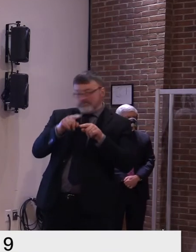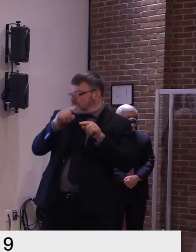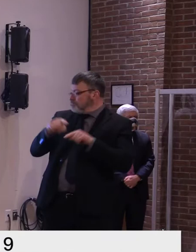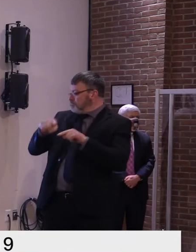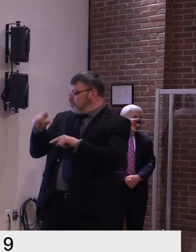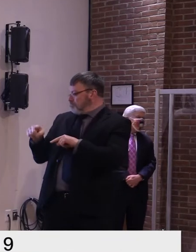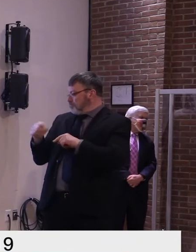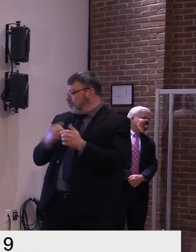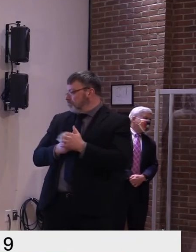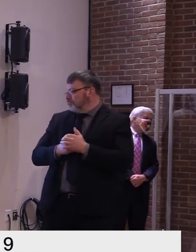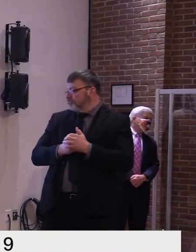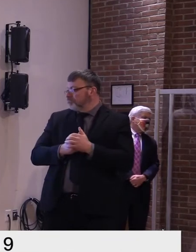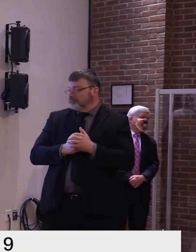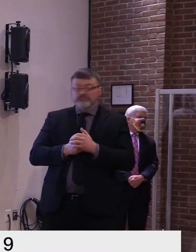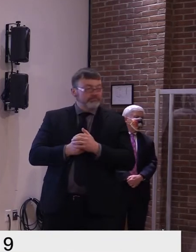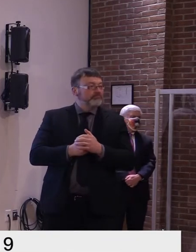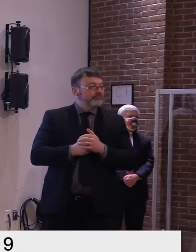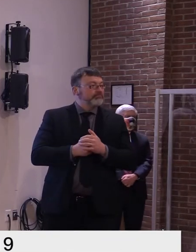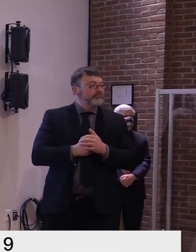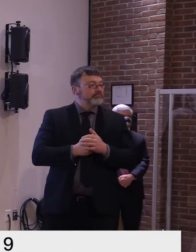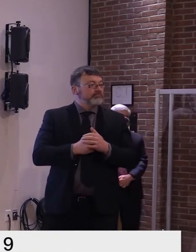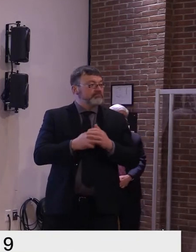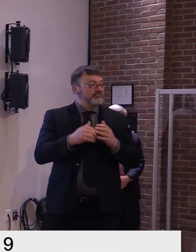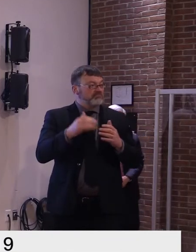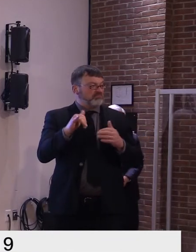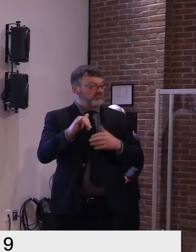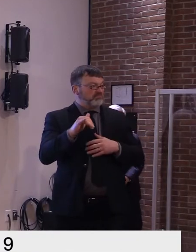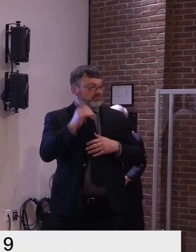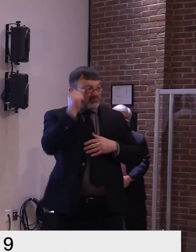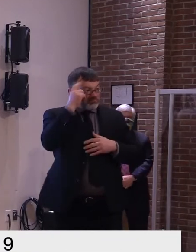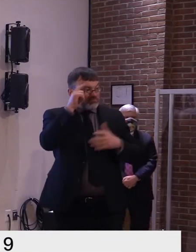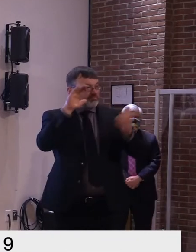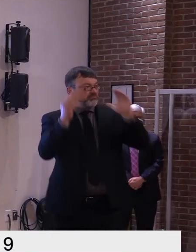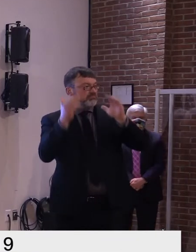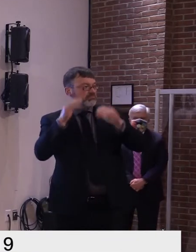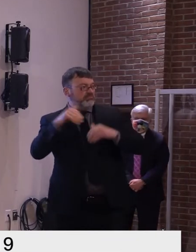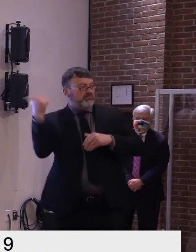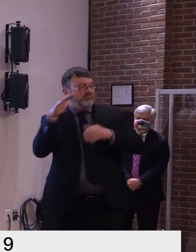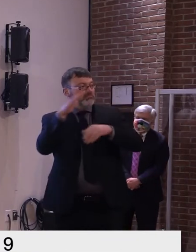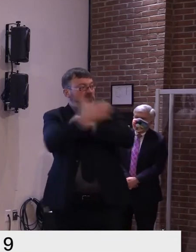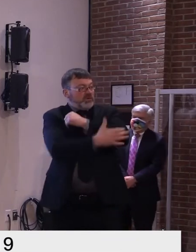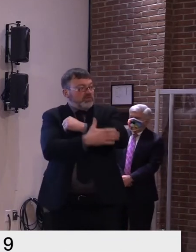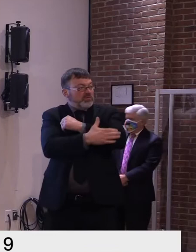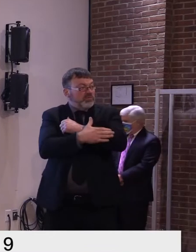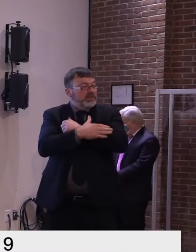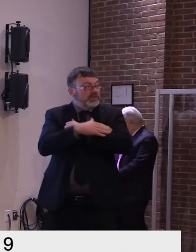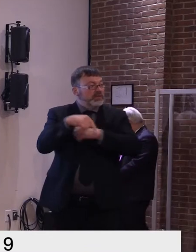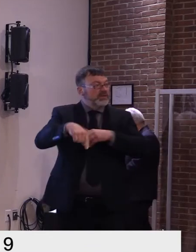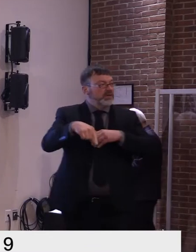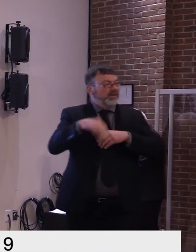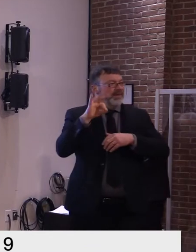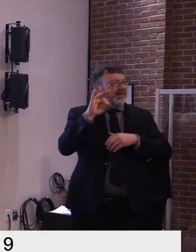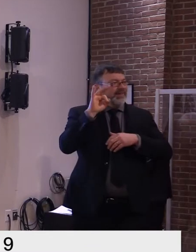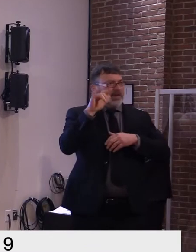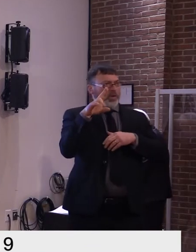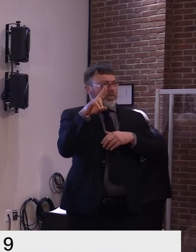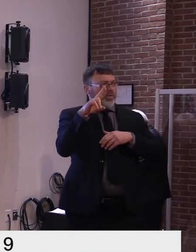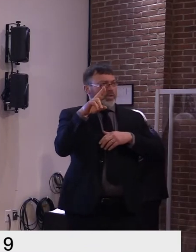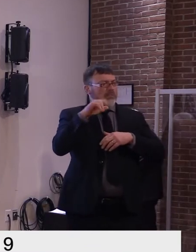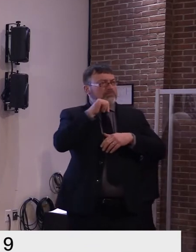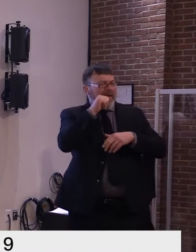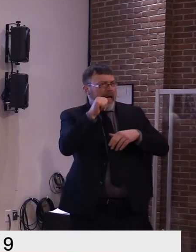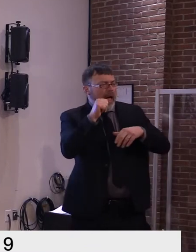much of the rest of the country is also noting that the influenza season is not really taking off at this point in